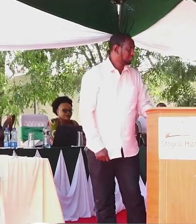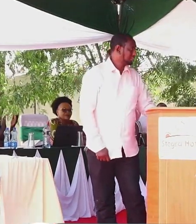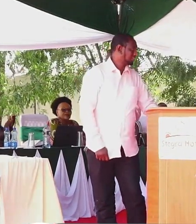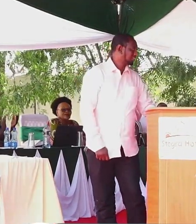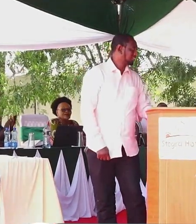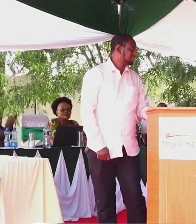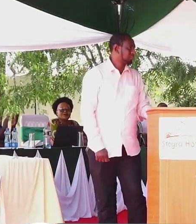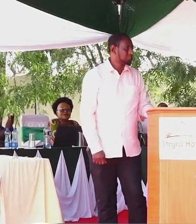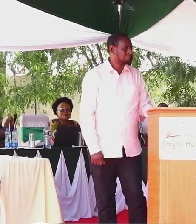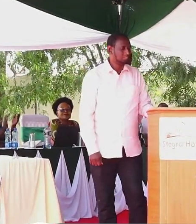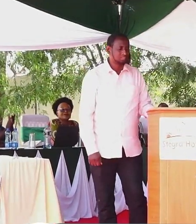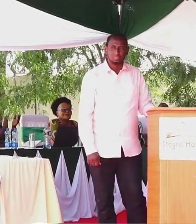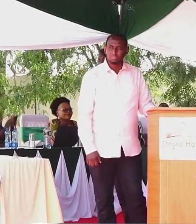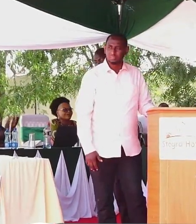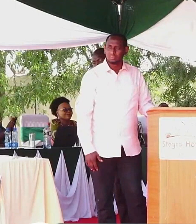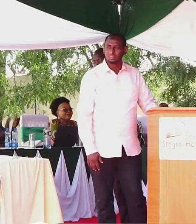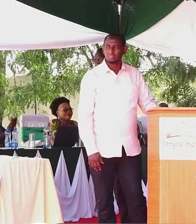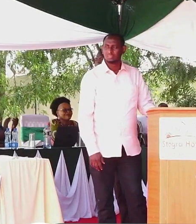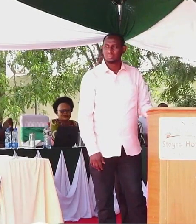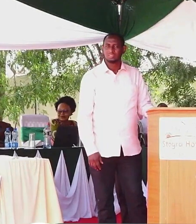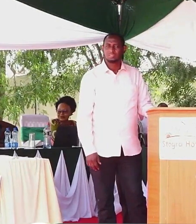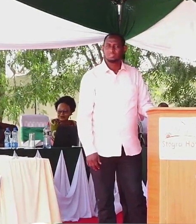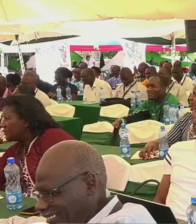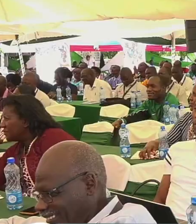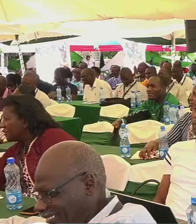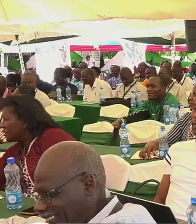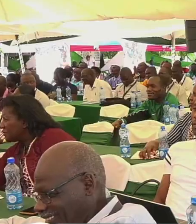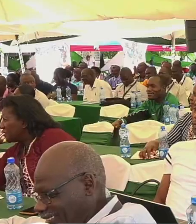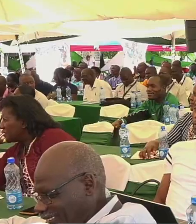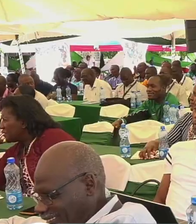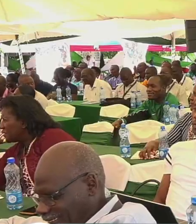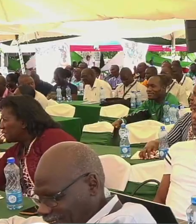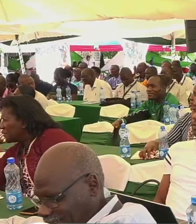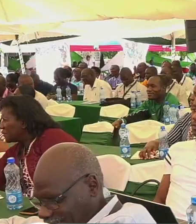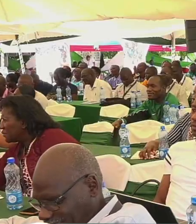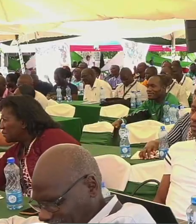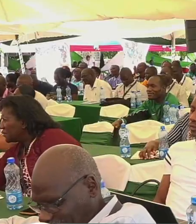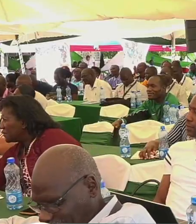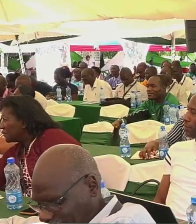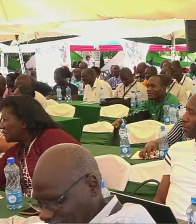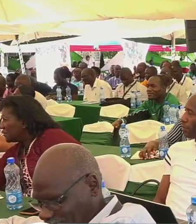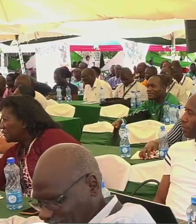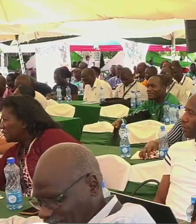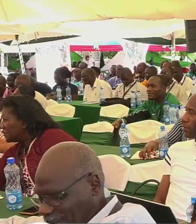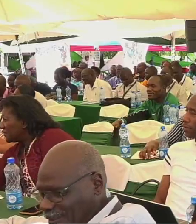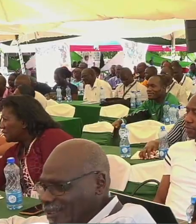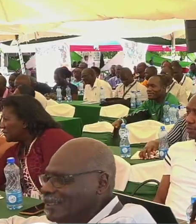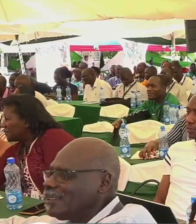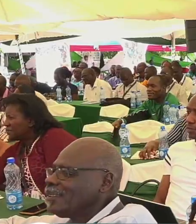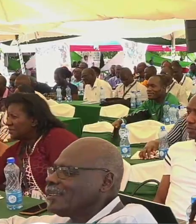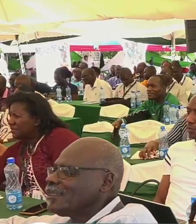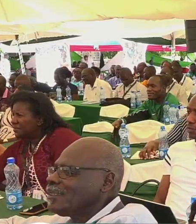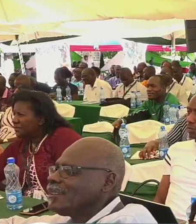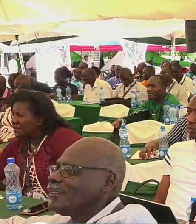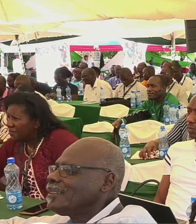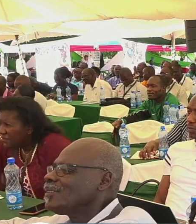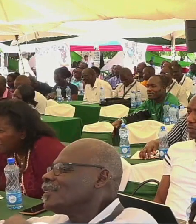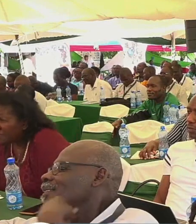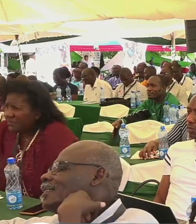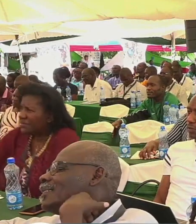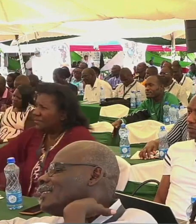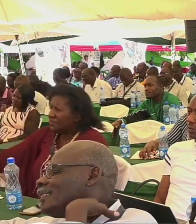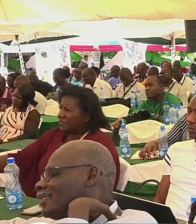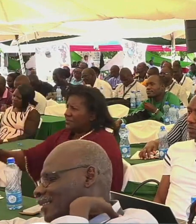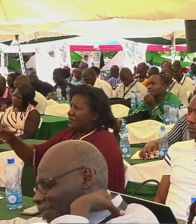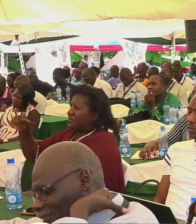so that we can make sure at least we will hold our next National ECD